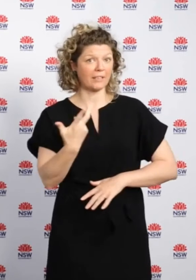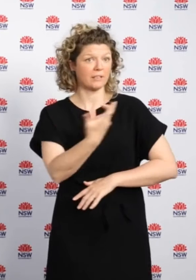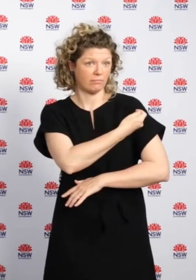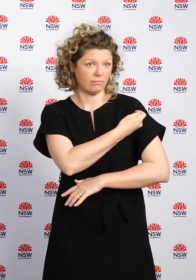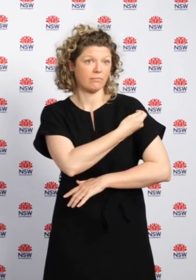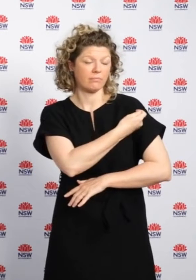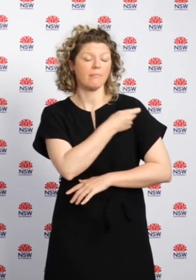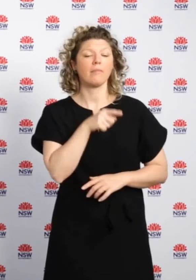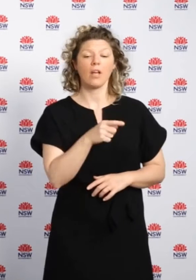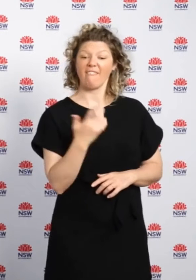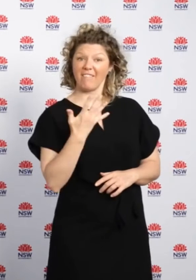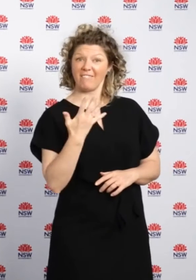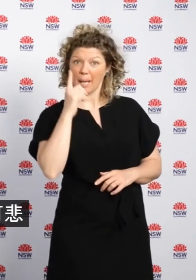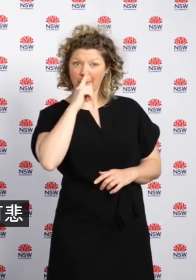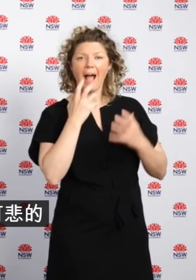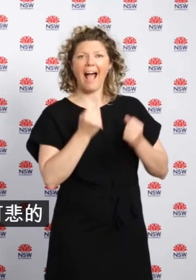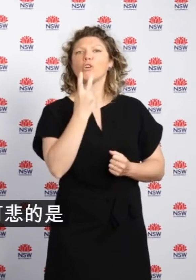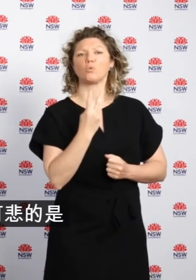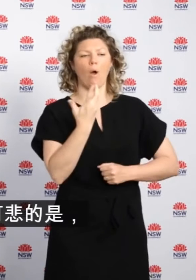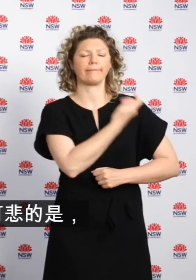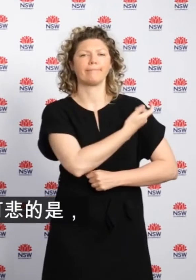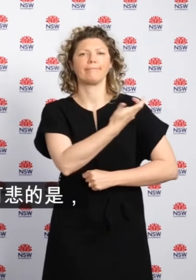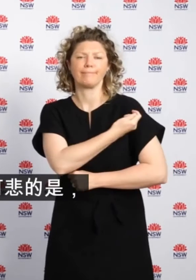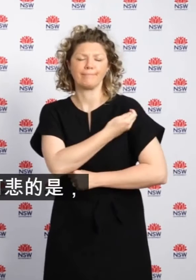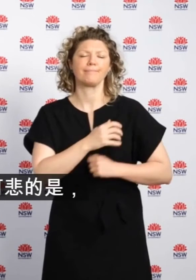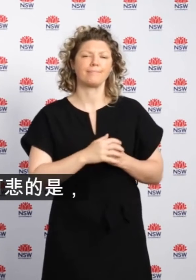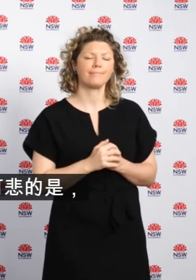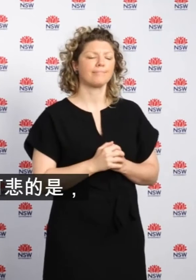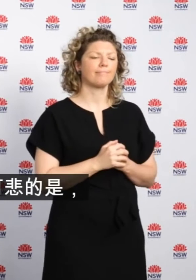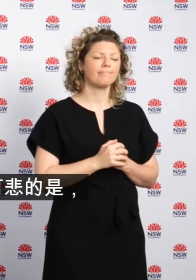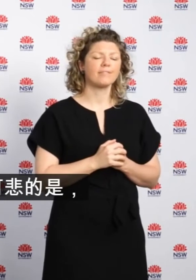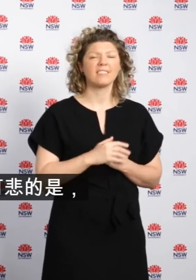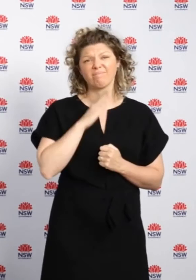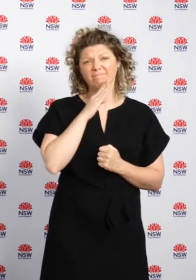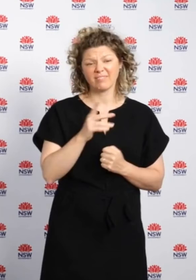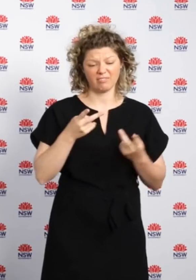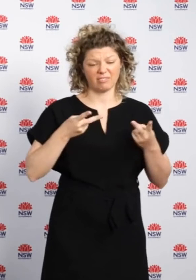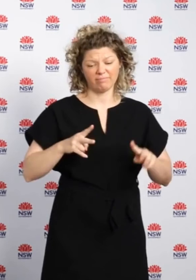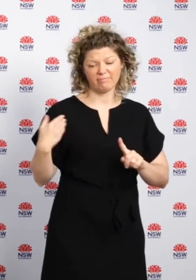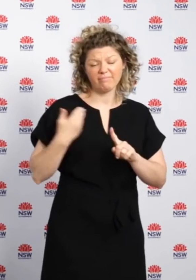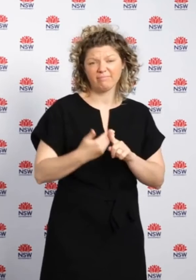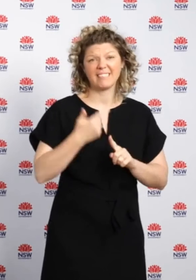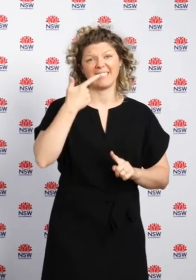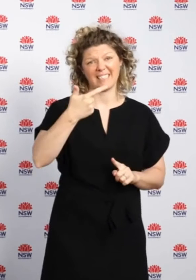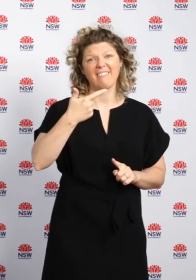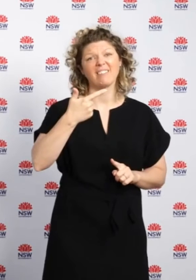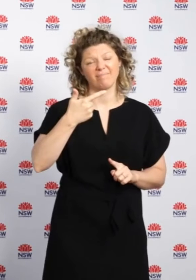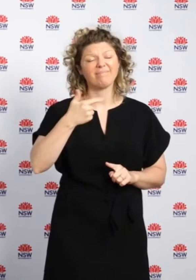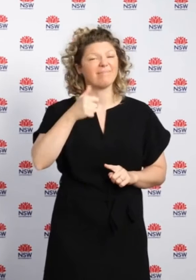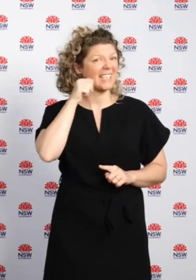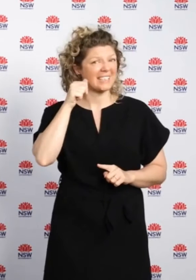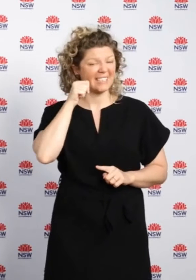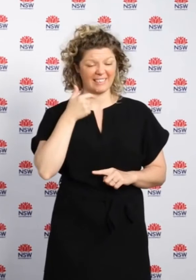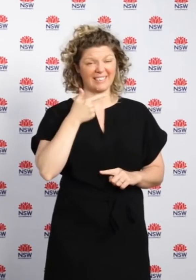COVID vaccine. In terms of deaths, sadly we're reporting the deaths of 7 people from yesterday,